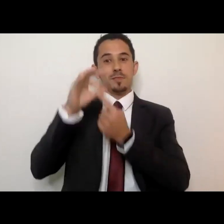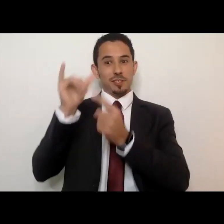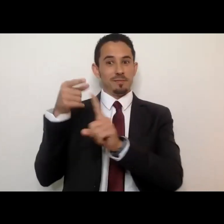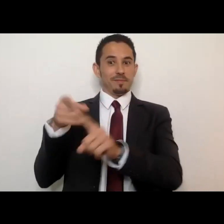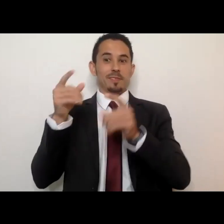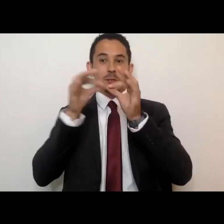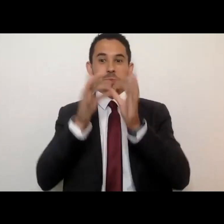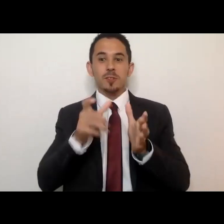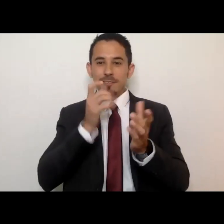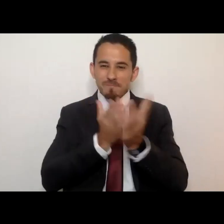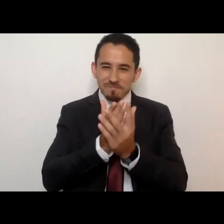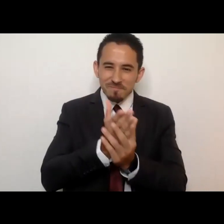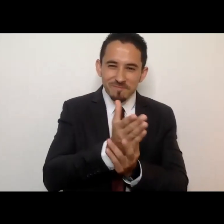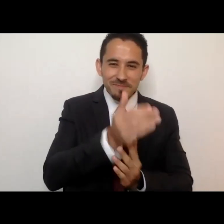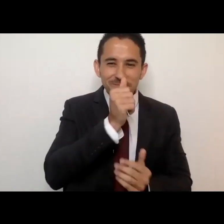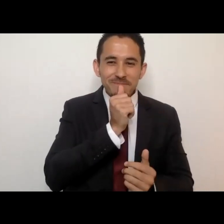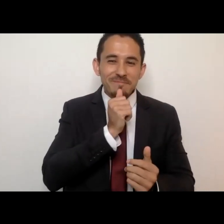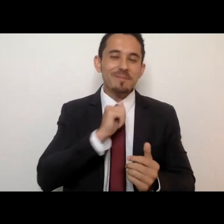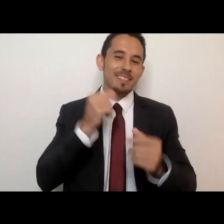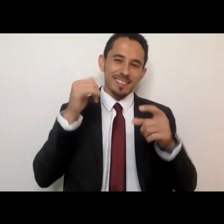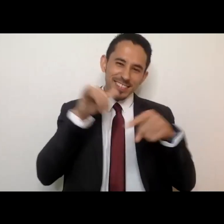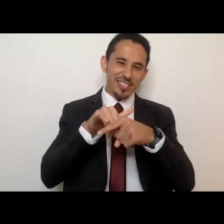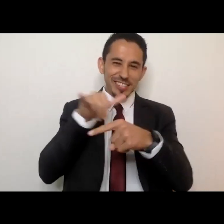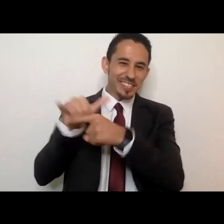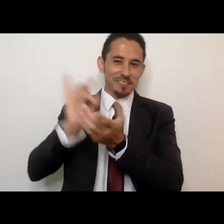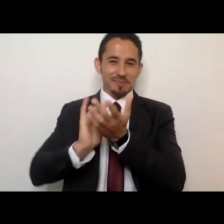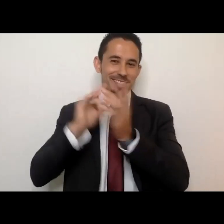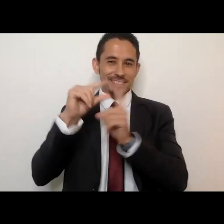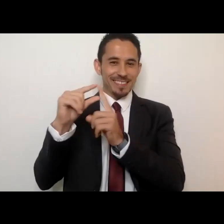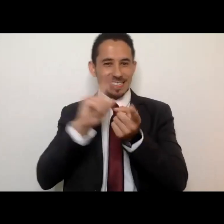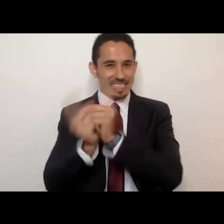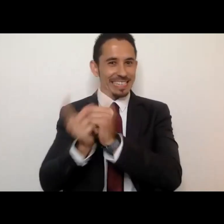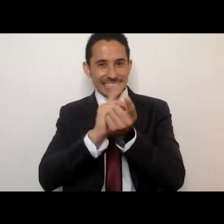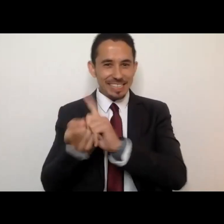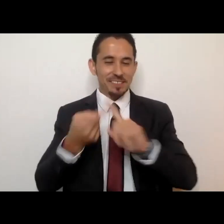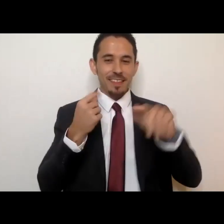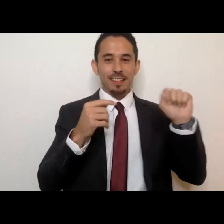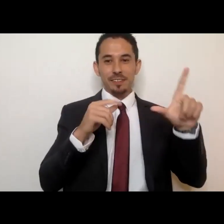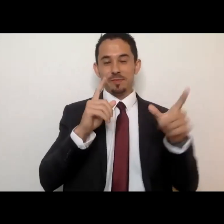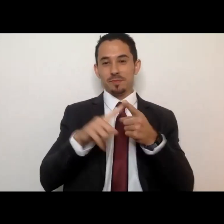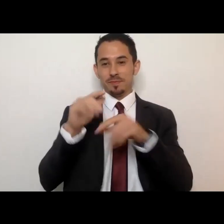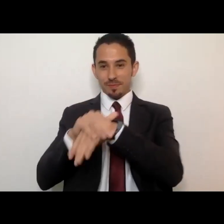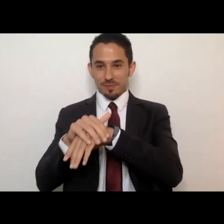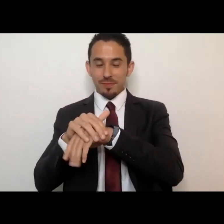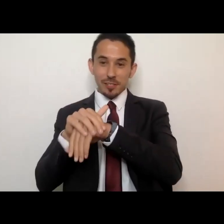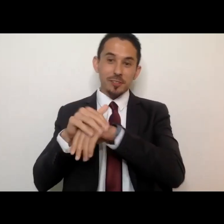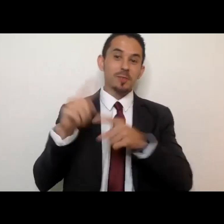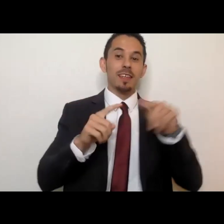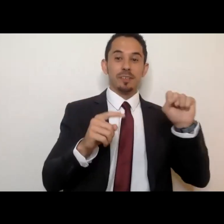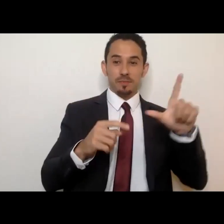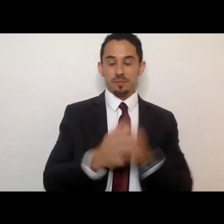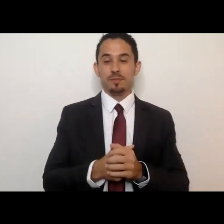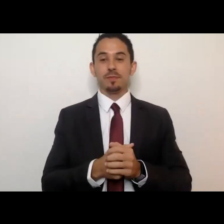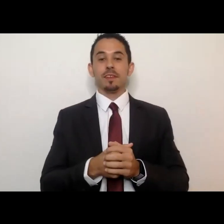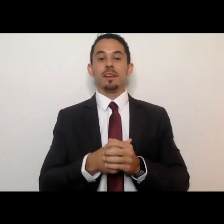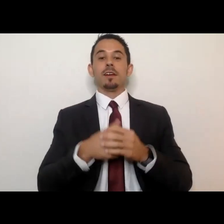thank you so much to friends and family, also my interpreters that have worked with me and suffered through me and managed huge terms and technological